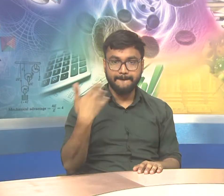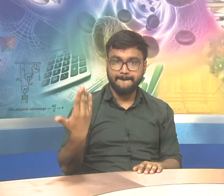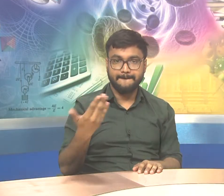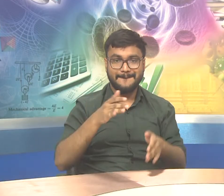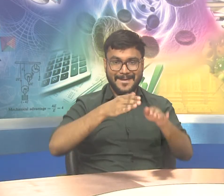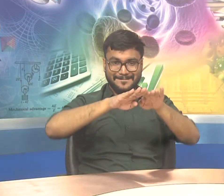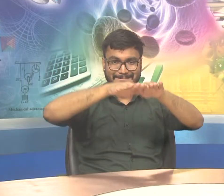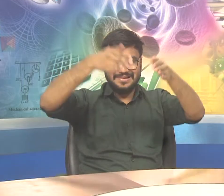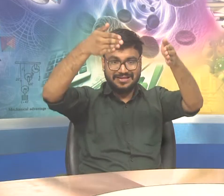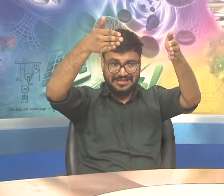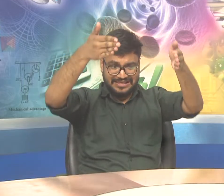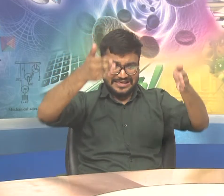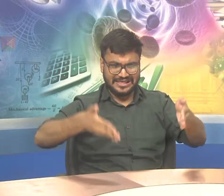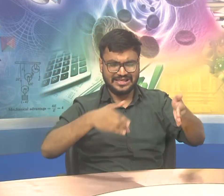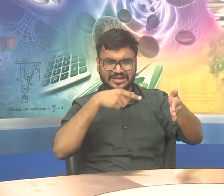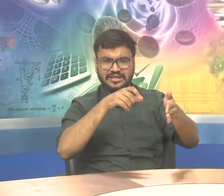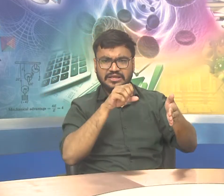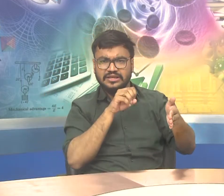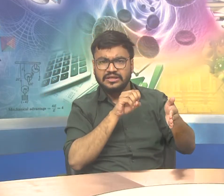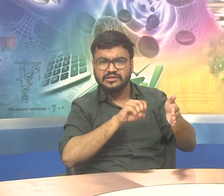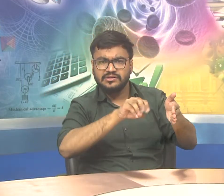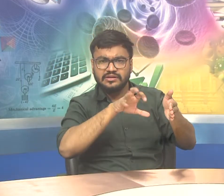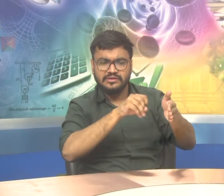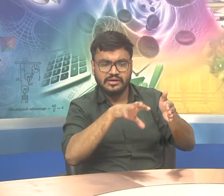changes into light energy.